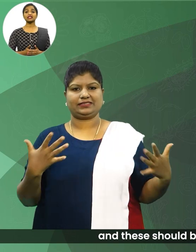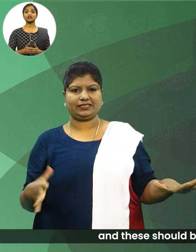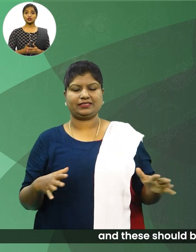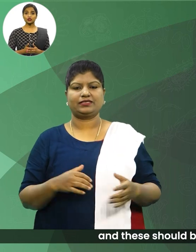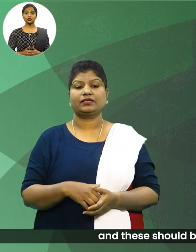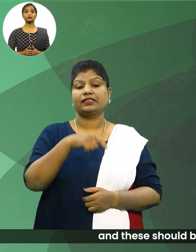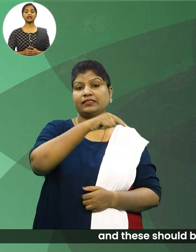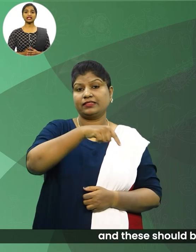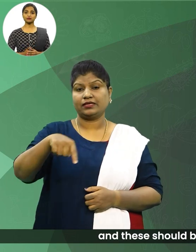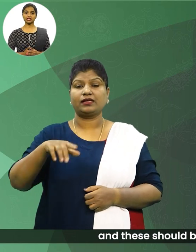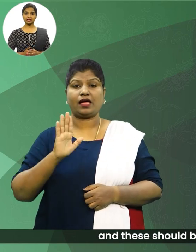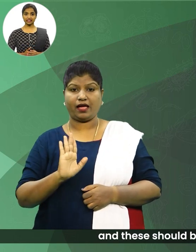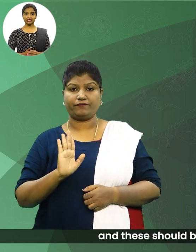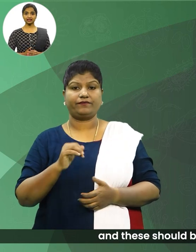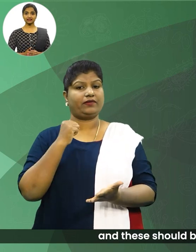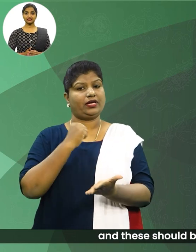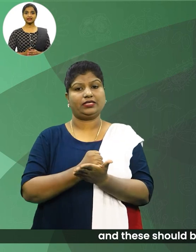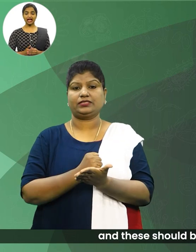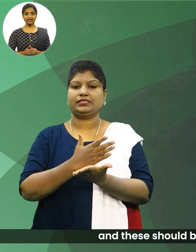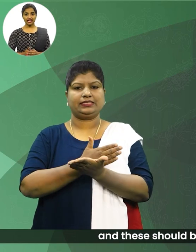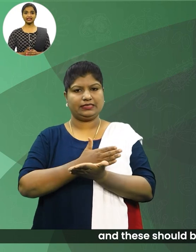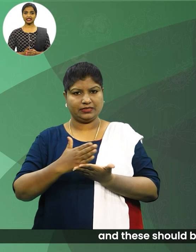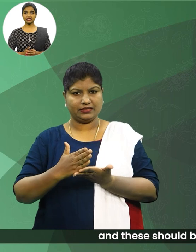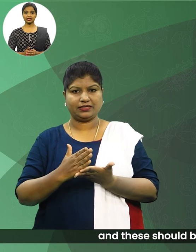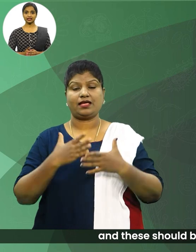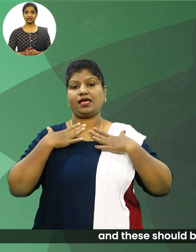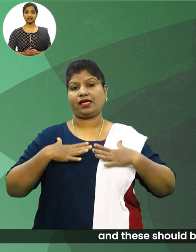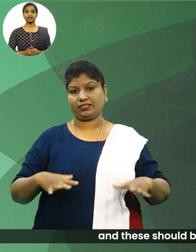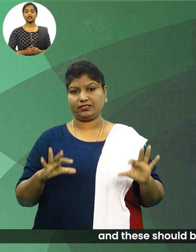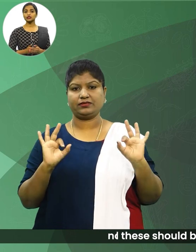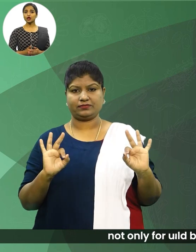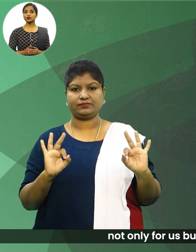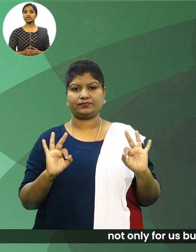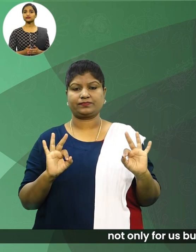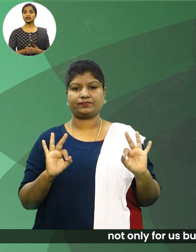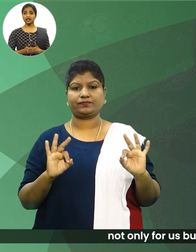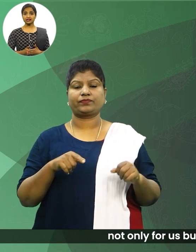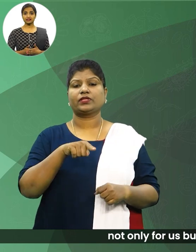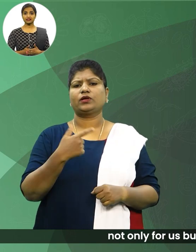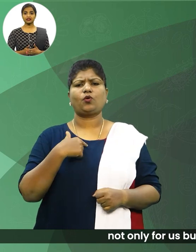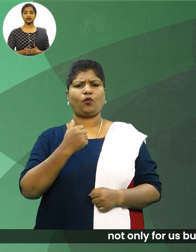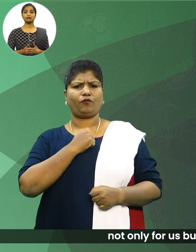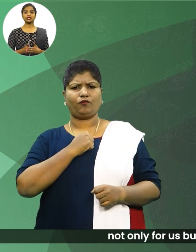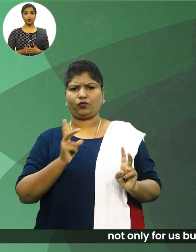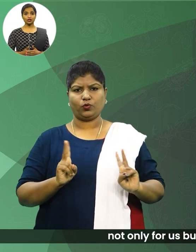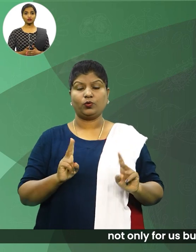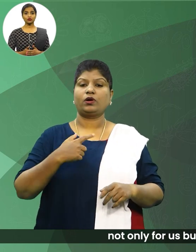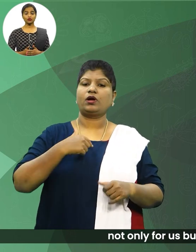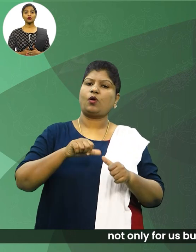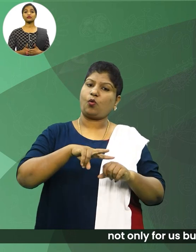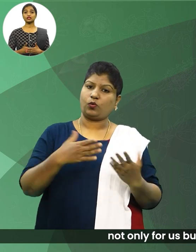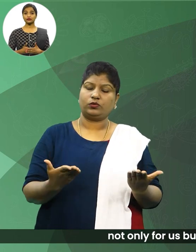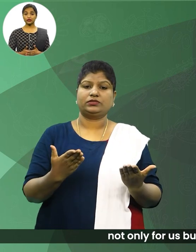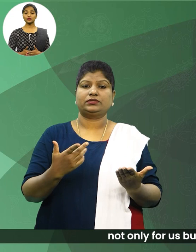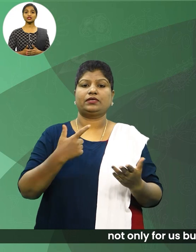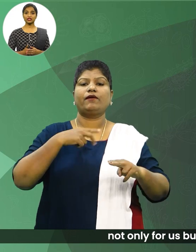these should be kept clean and healthy not only for us but also